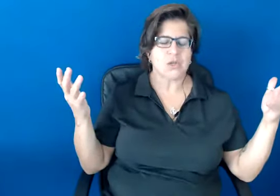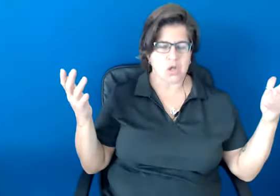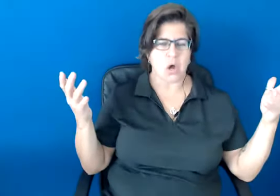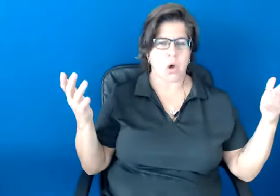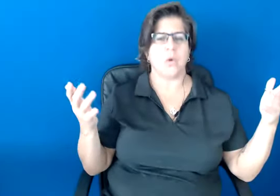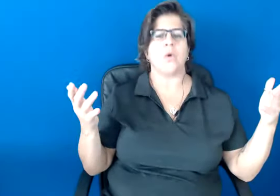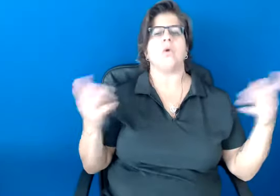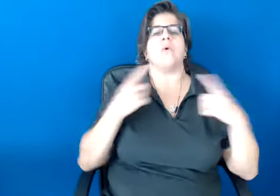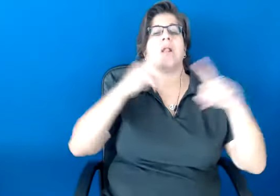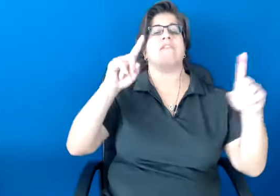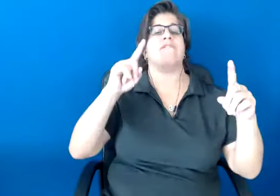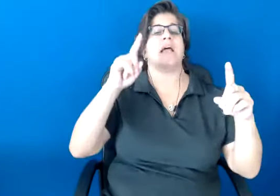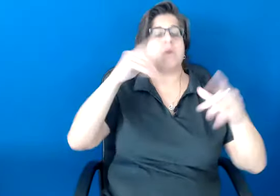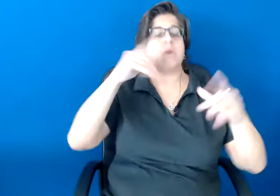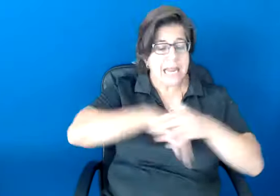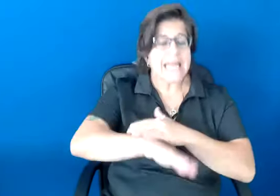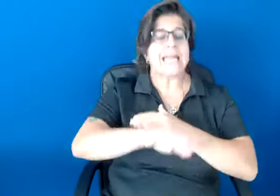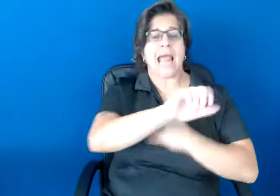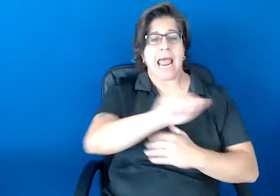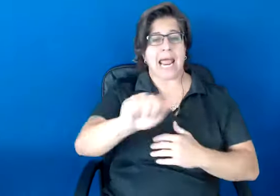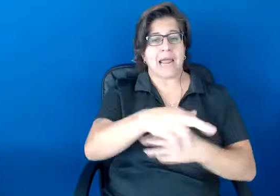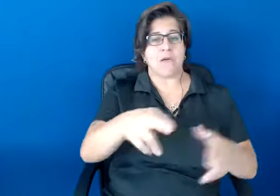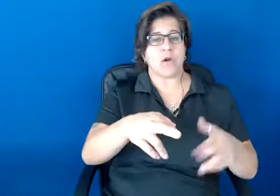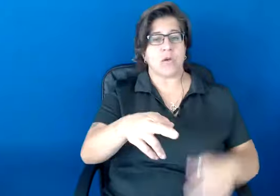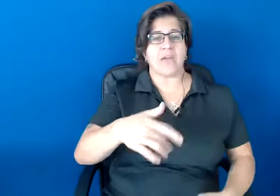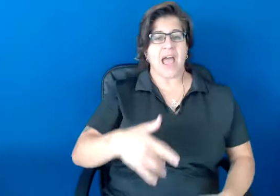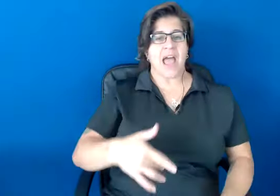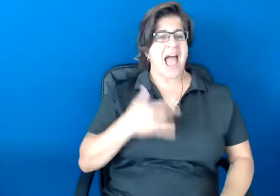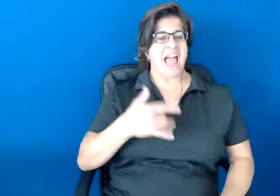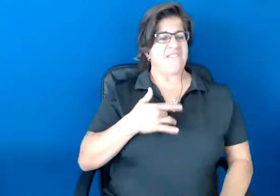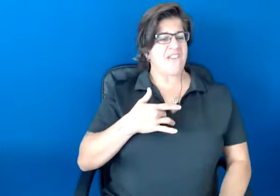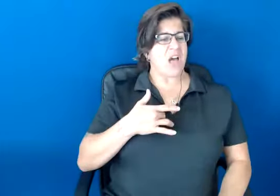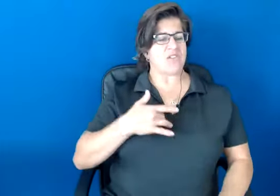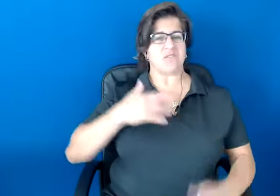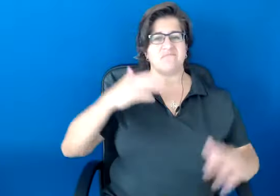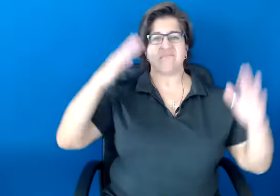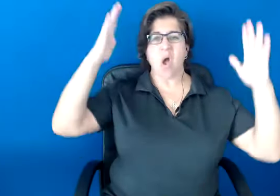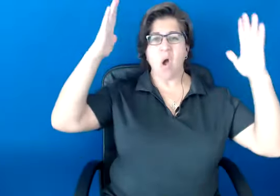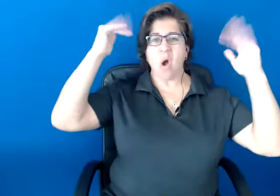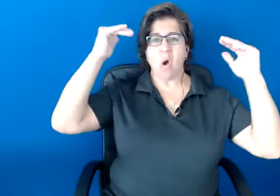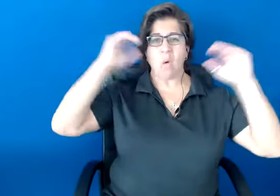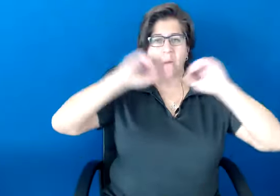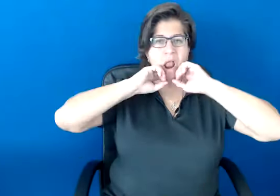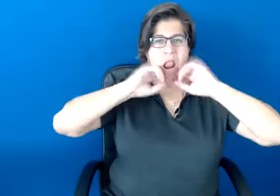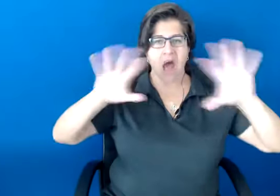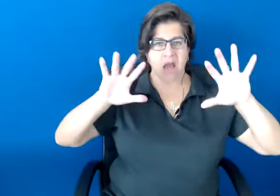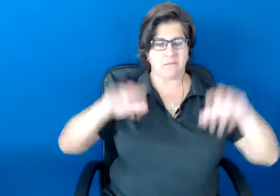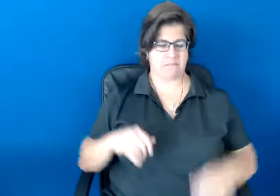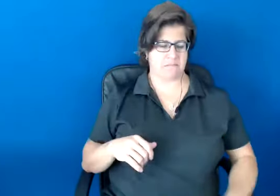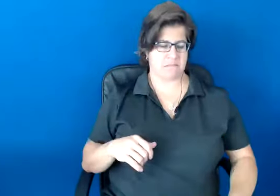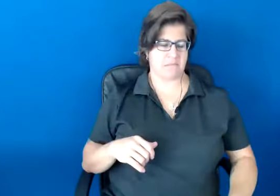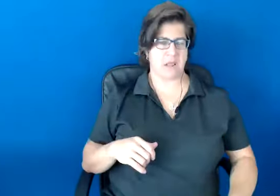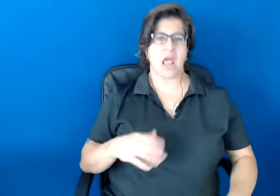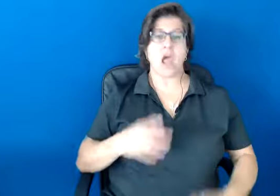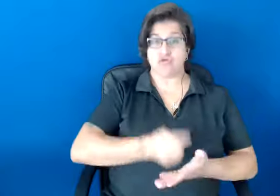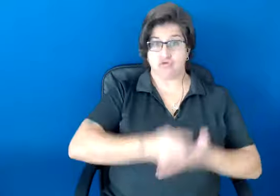of Alcoholics Anonymous, I knew hopelessness. I was court committed to treatment. I